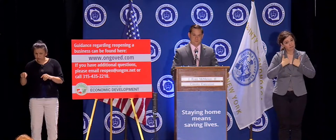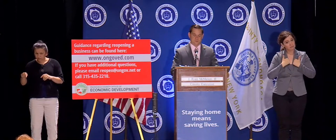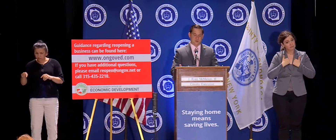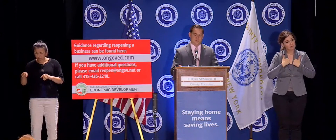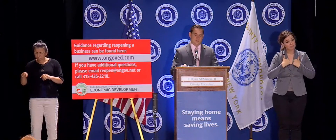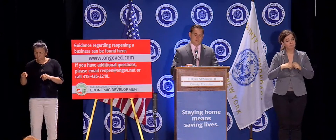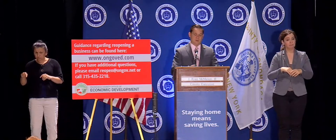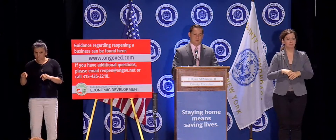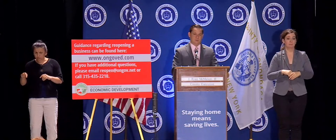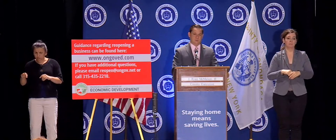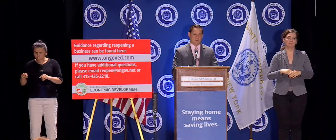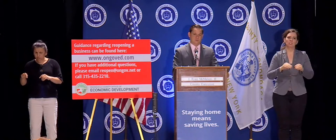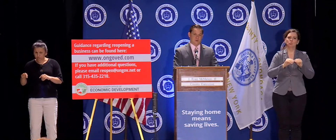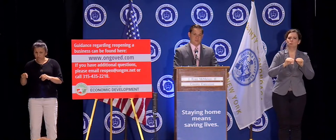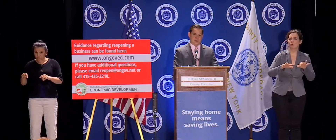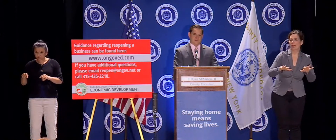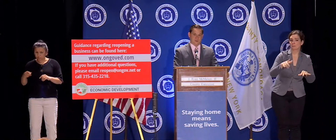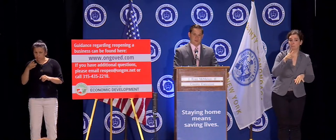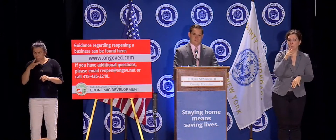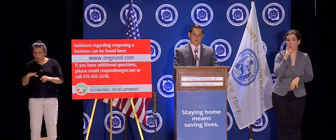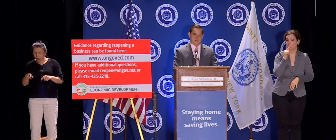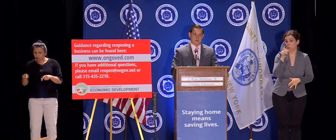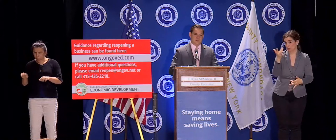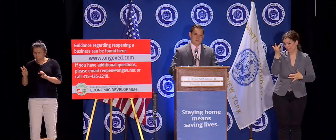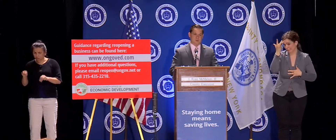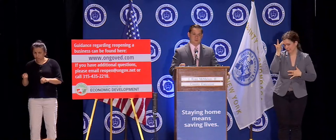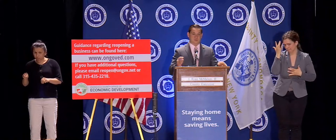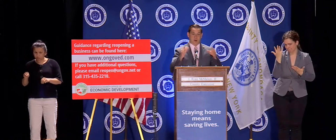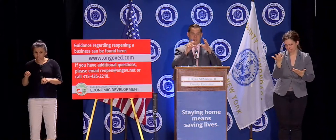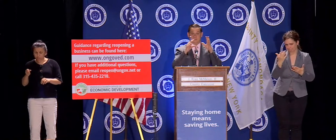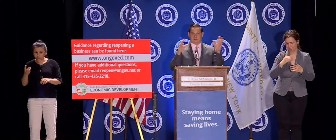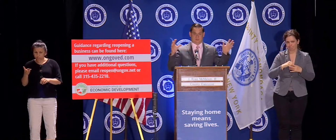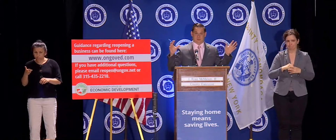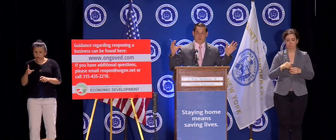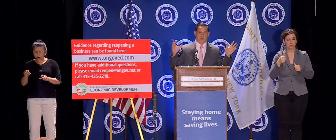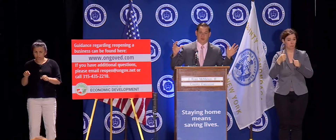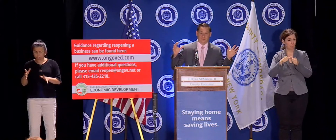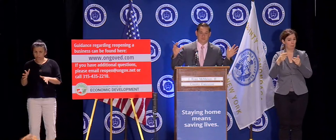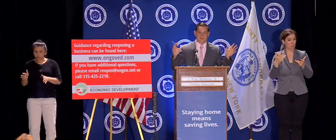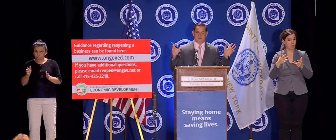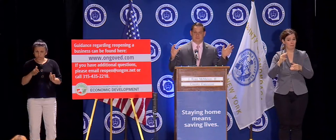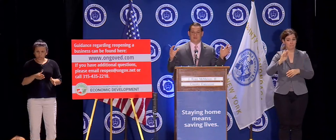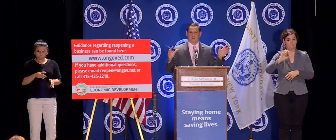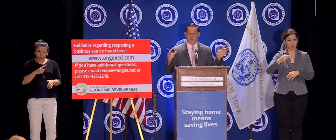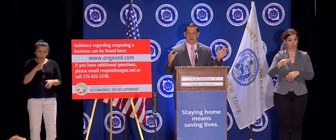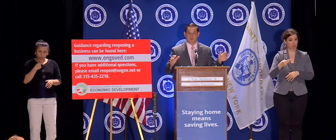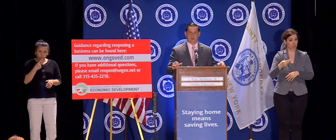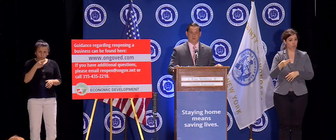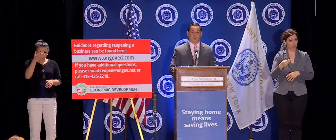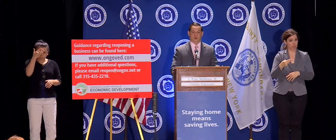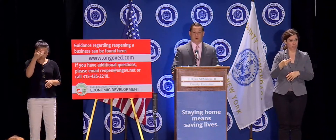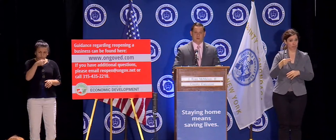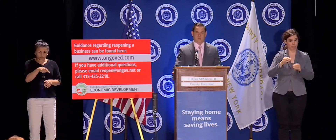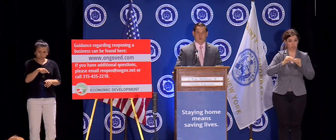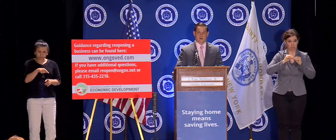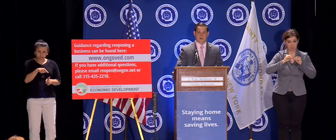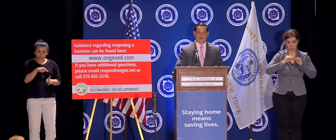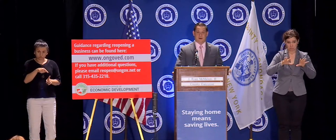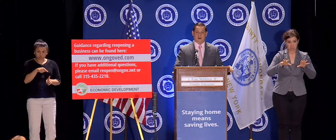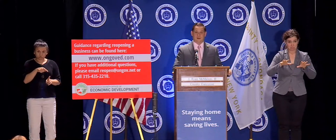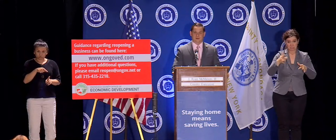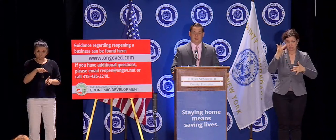sick. First half of this, it was spread, to your point. Everybody, remember 20-year-olds